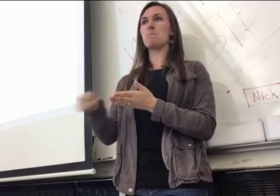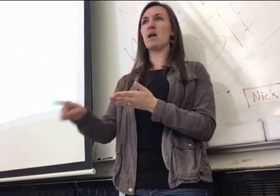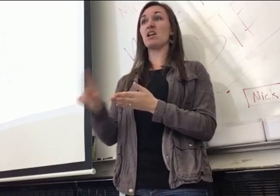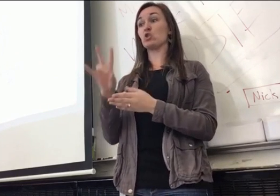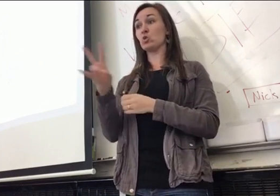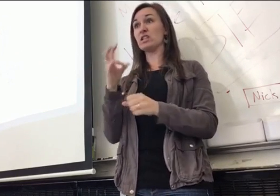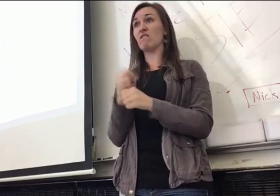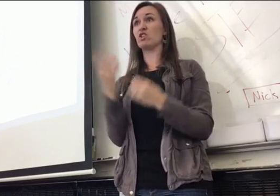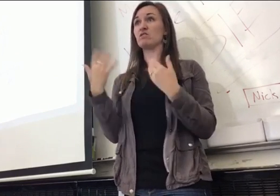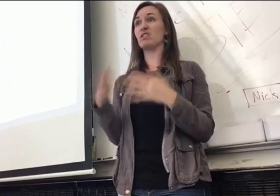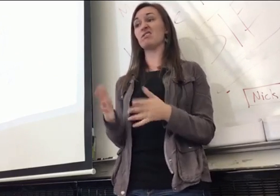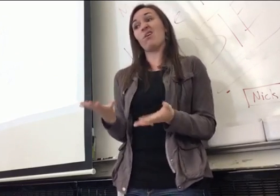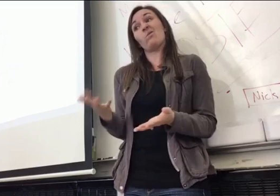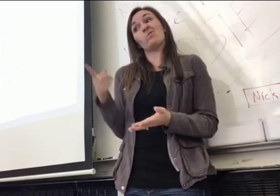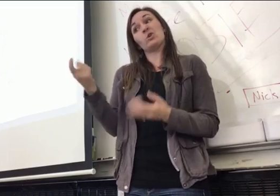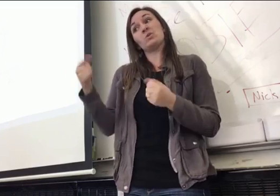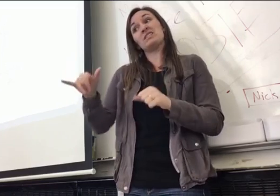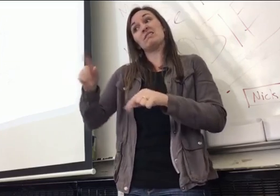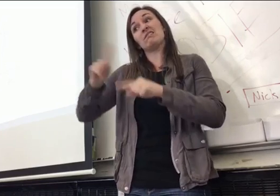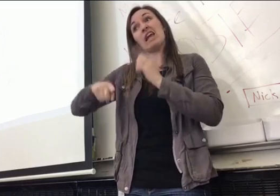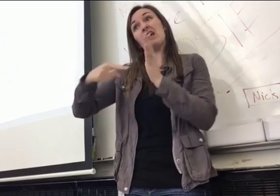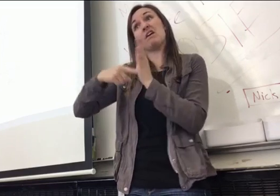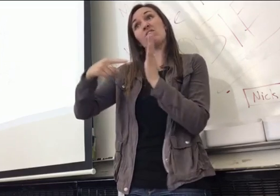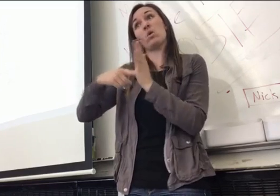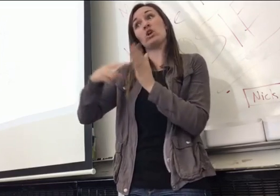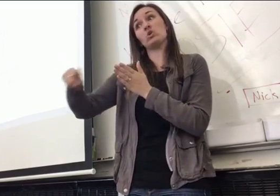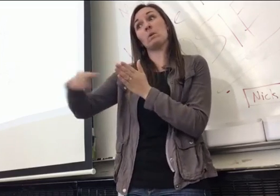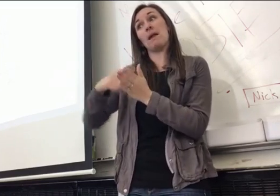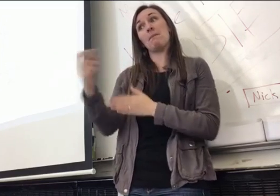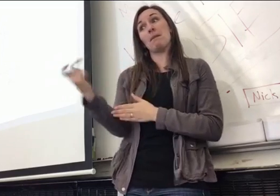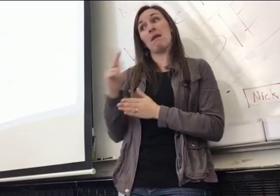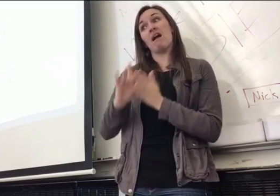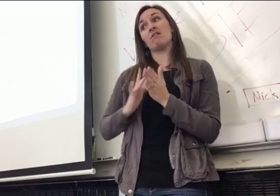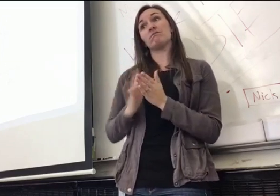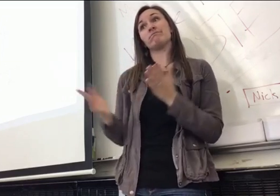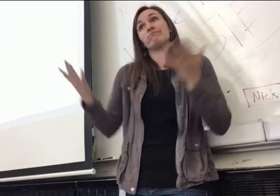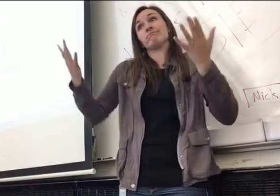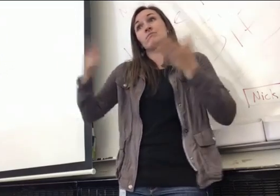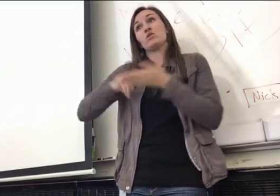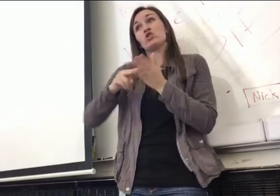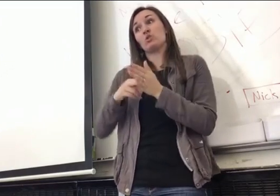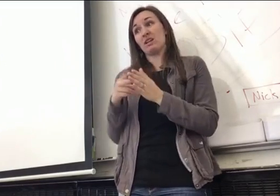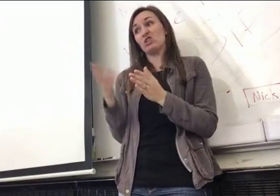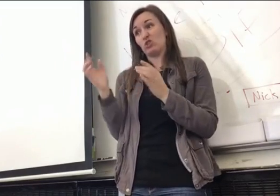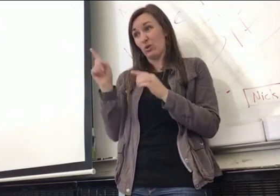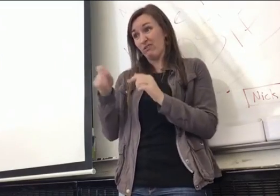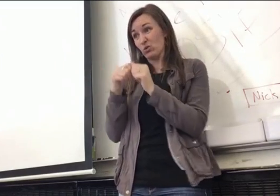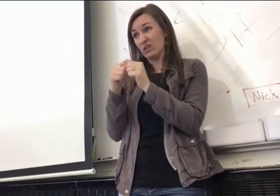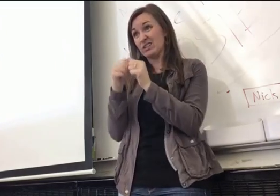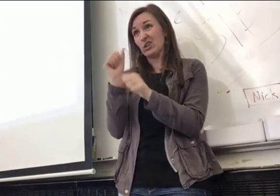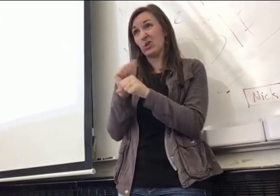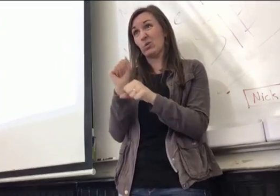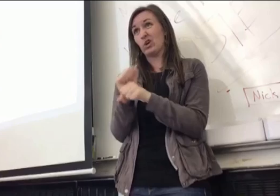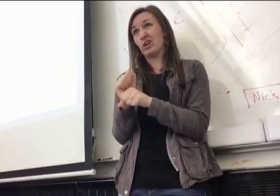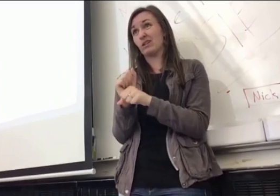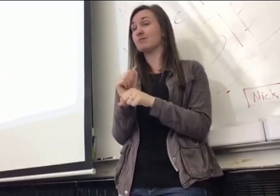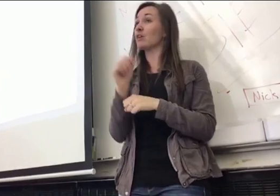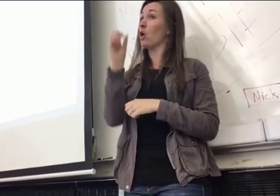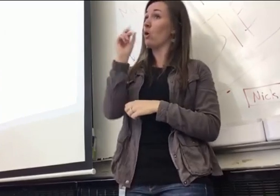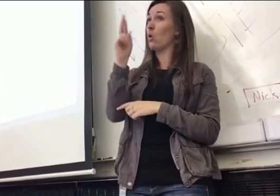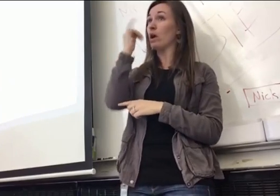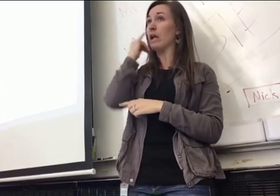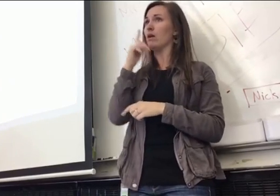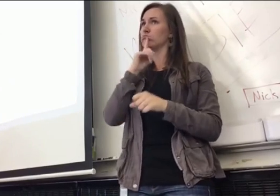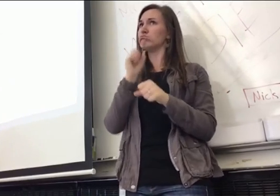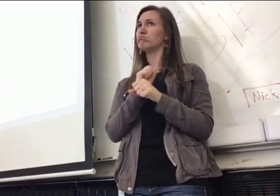pay him back, so you got to work for me for another 7 years. Or, let's say you did earn that money. Well, you don't have any money